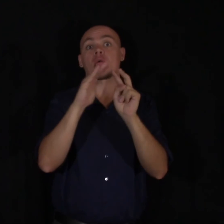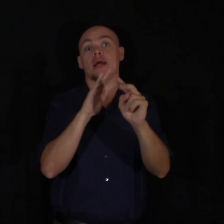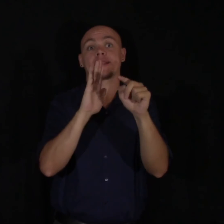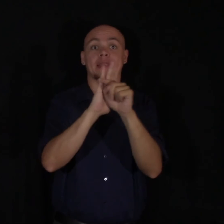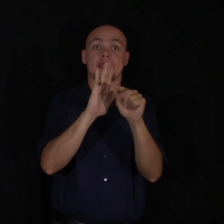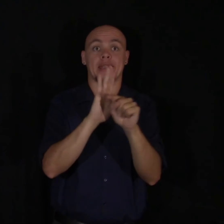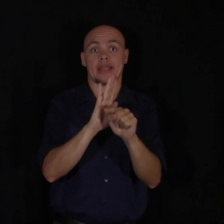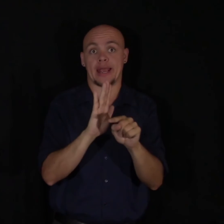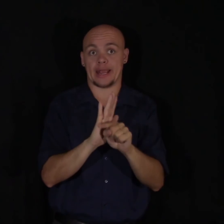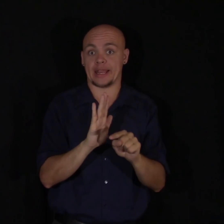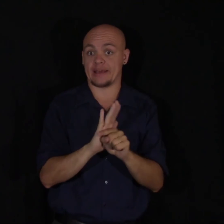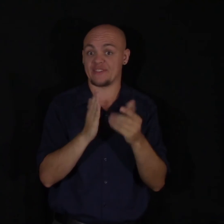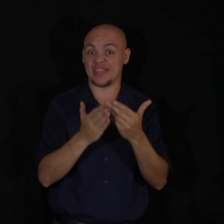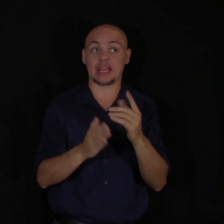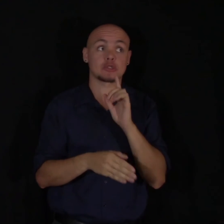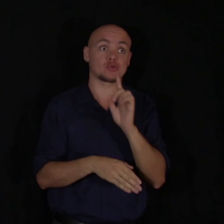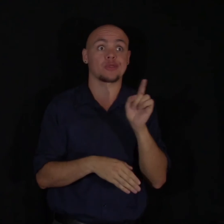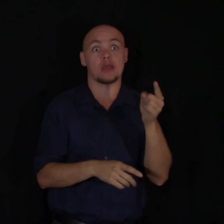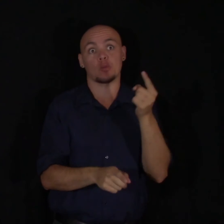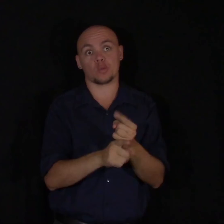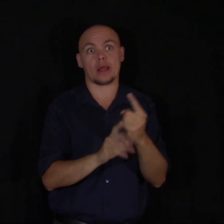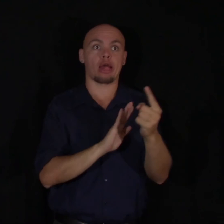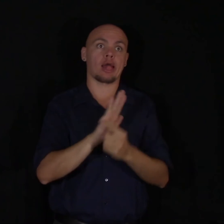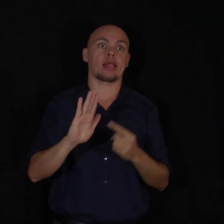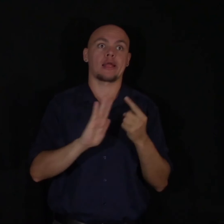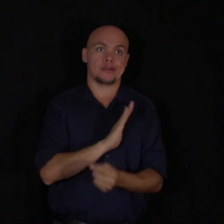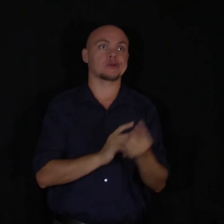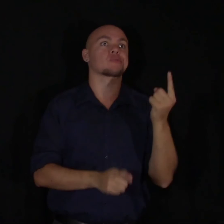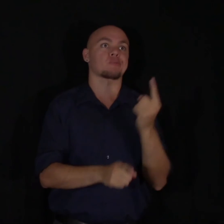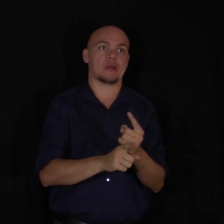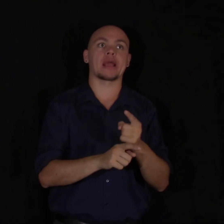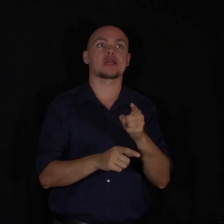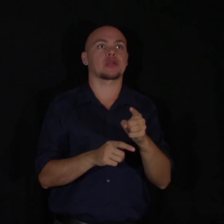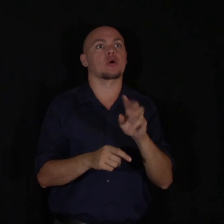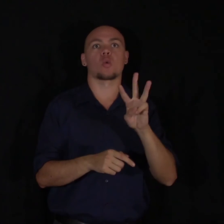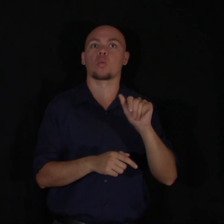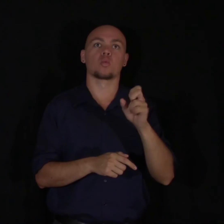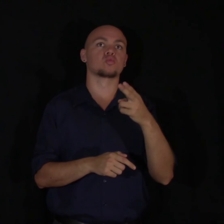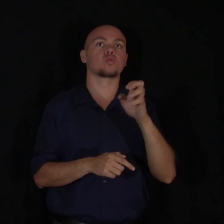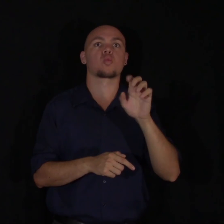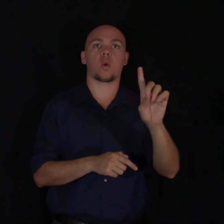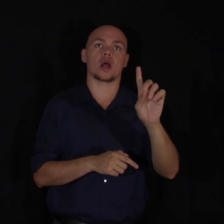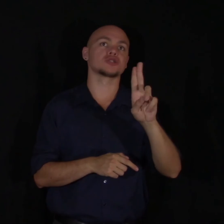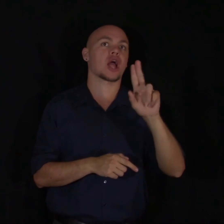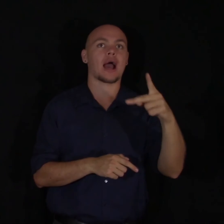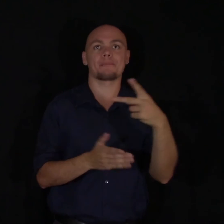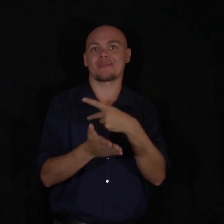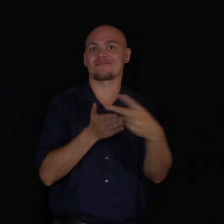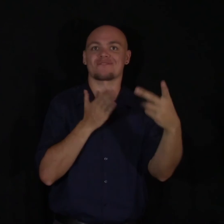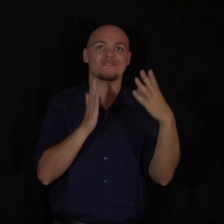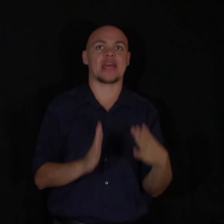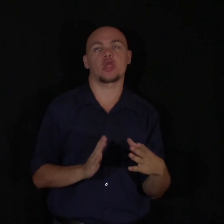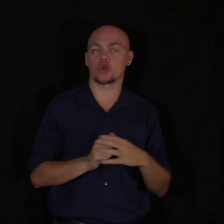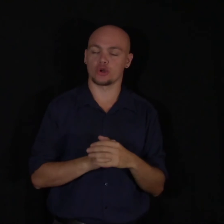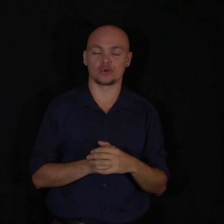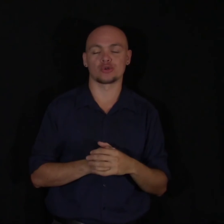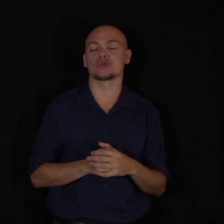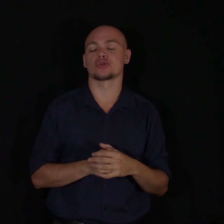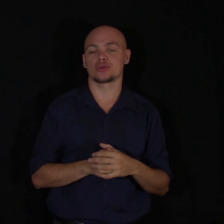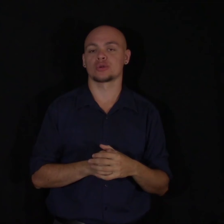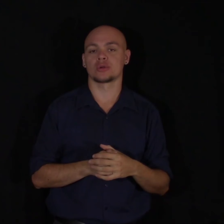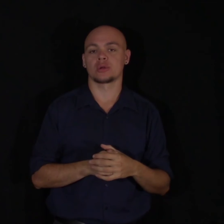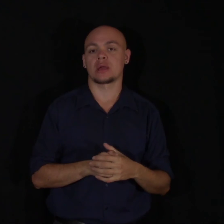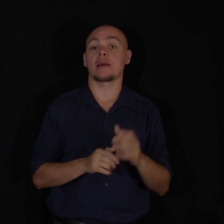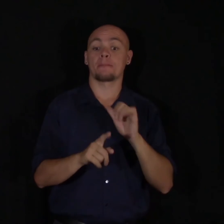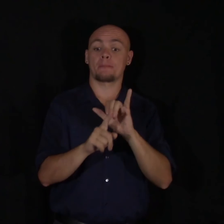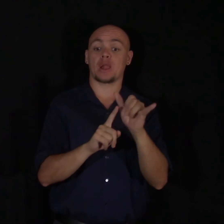negative opinions, they're true, they're right, you're washed up failure, you're not going to amount to anything. Bullying yourself is the most